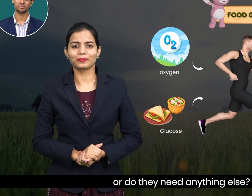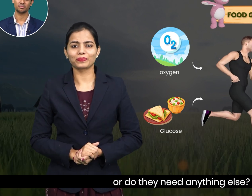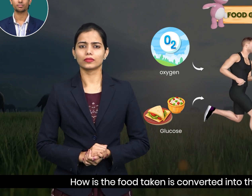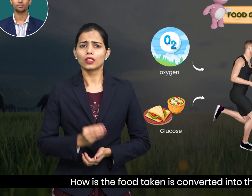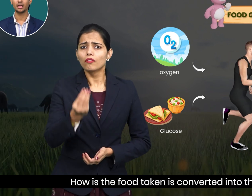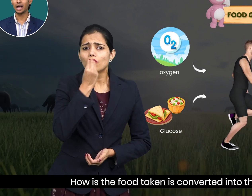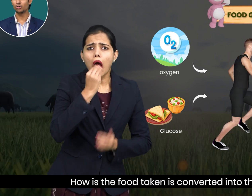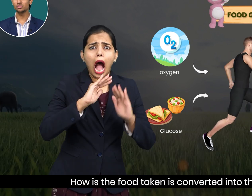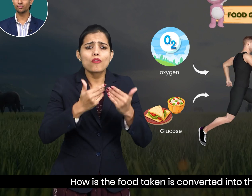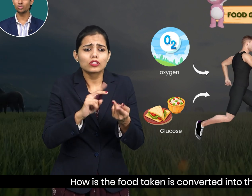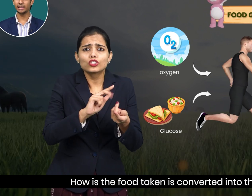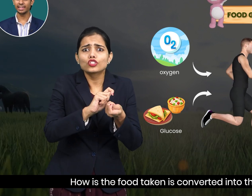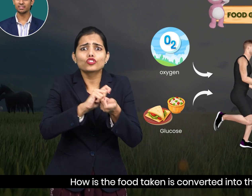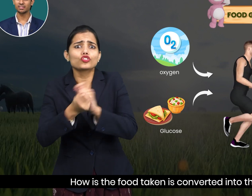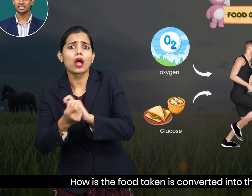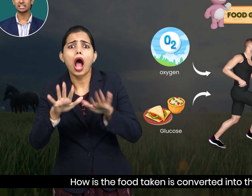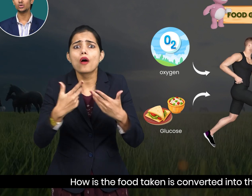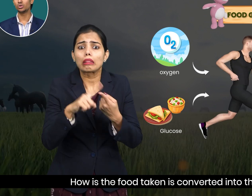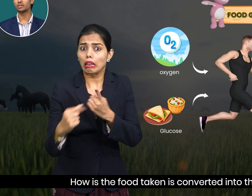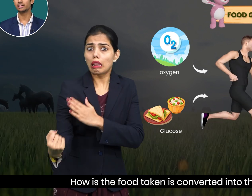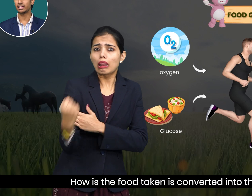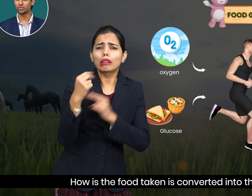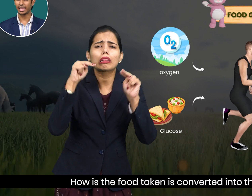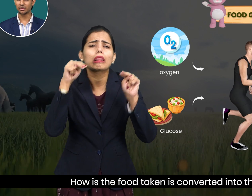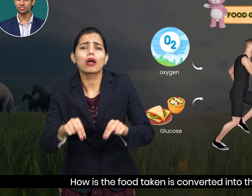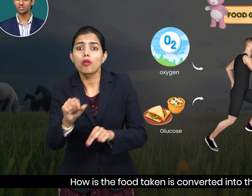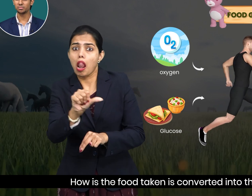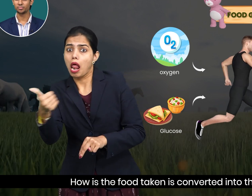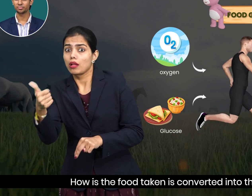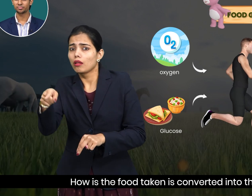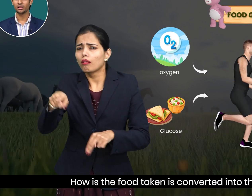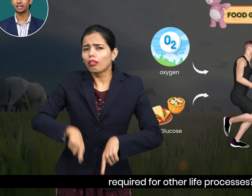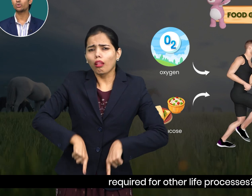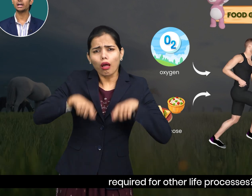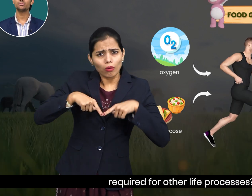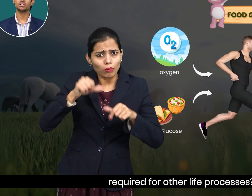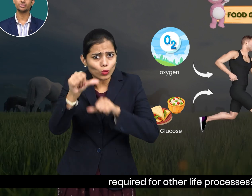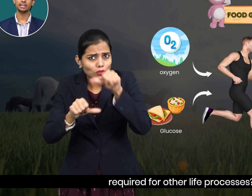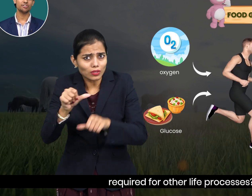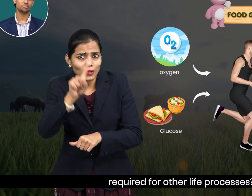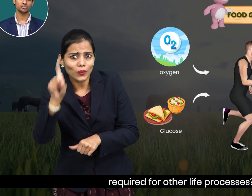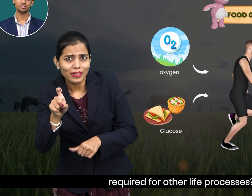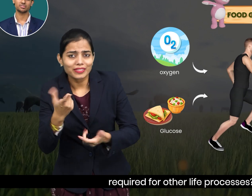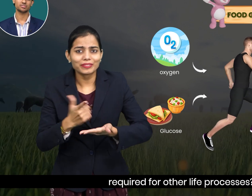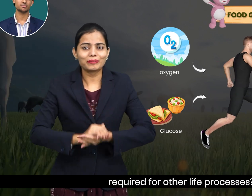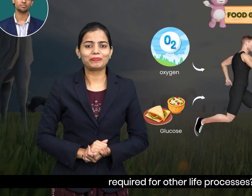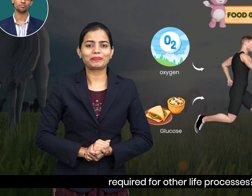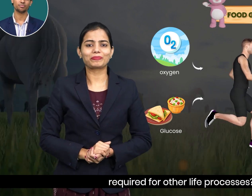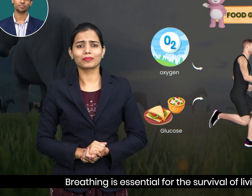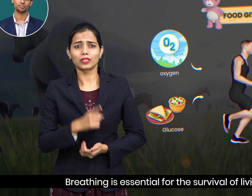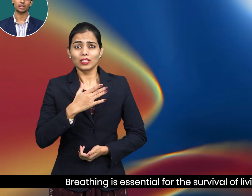How is the food taken is converted into the energy required for other life